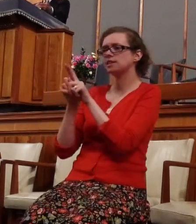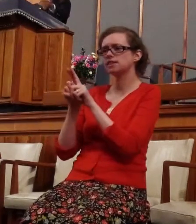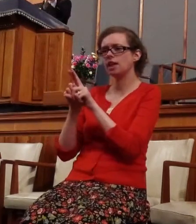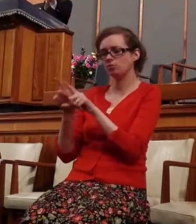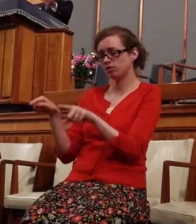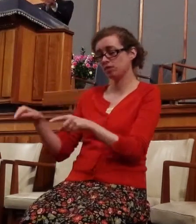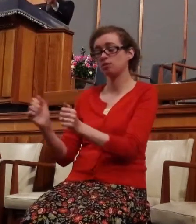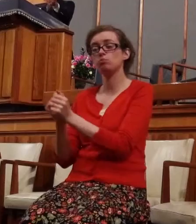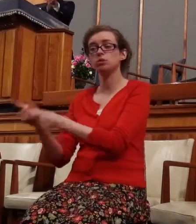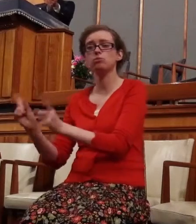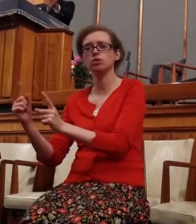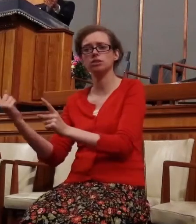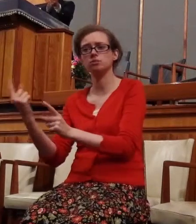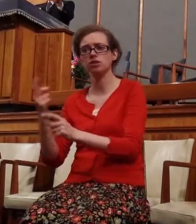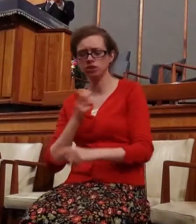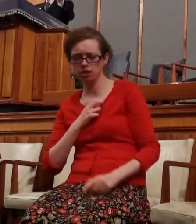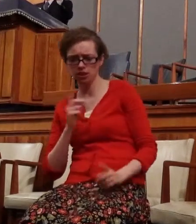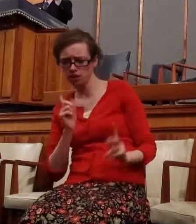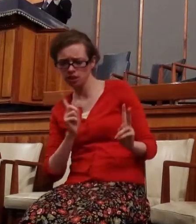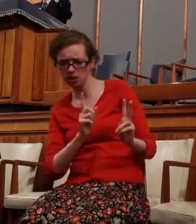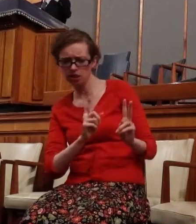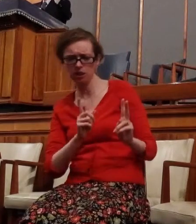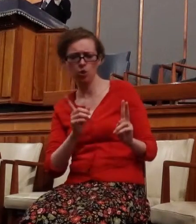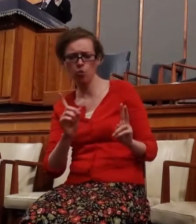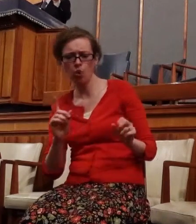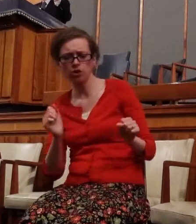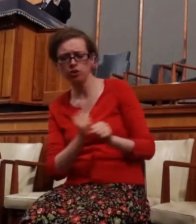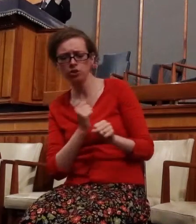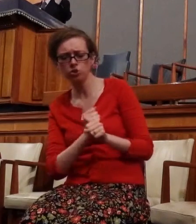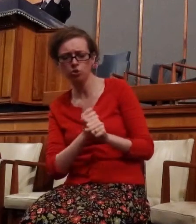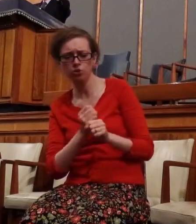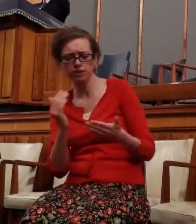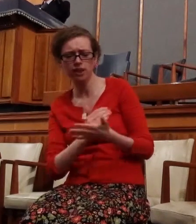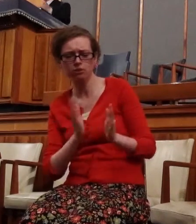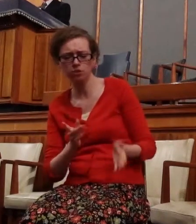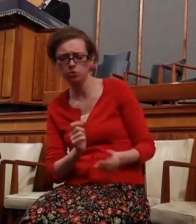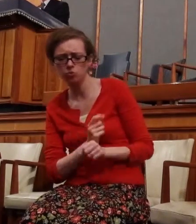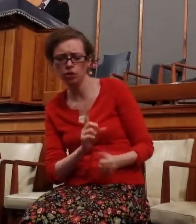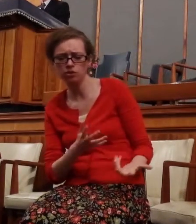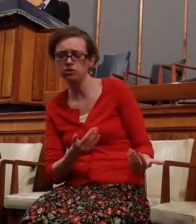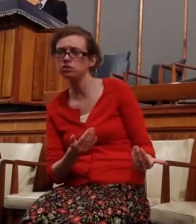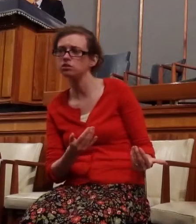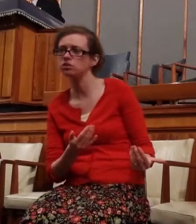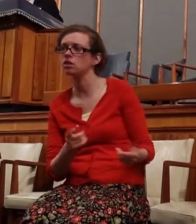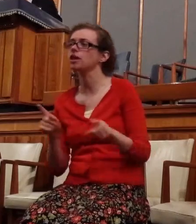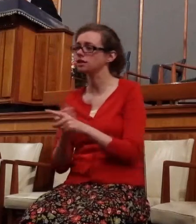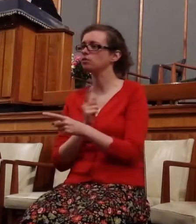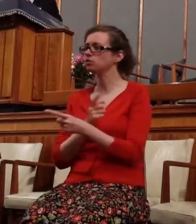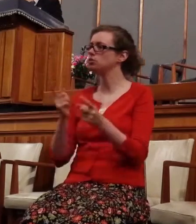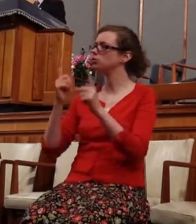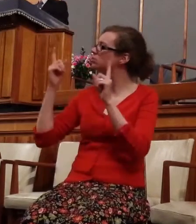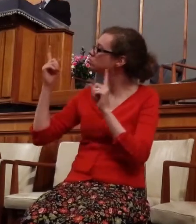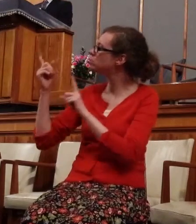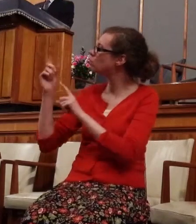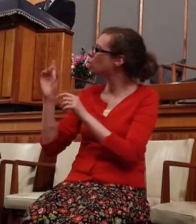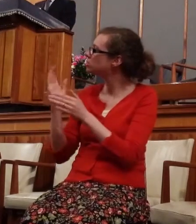fell before Paul and Silas and said, Master, what must I do to be saved? What must I do?